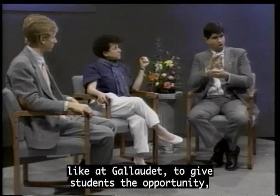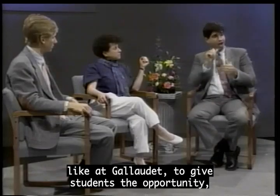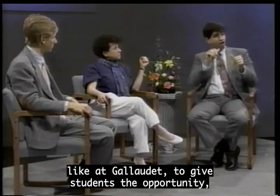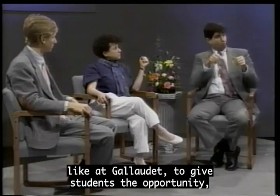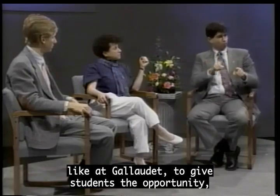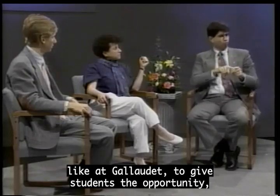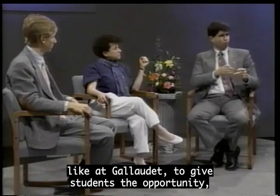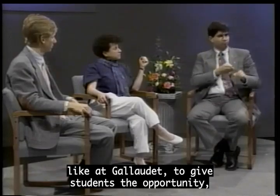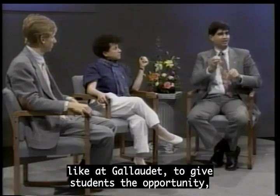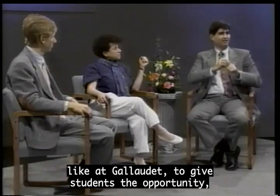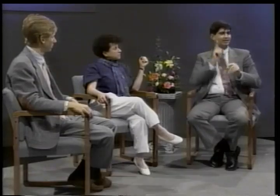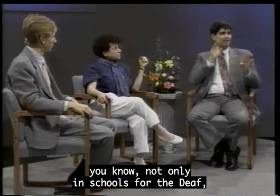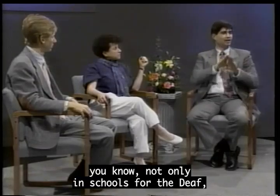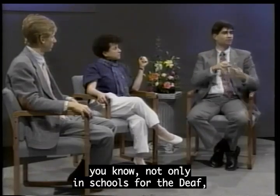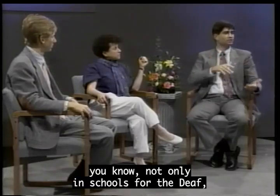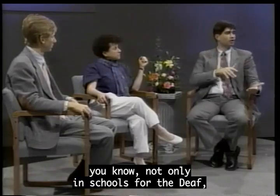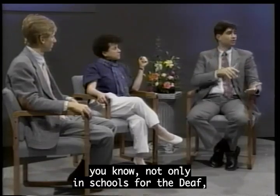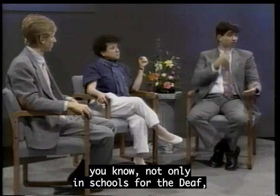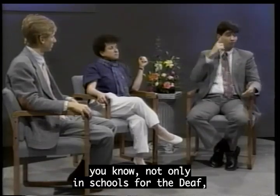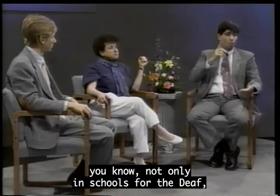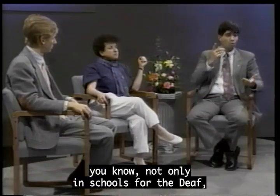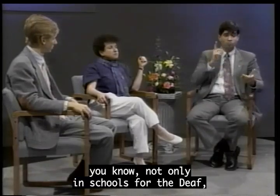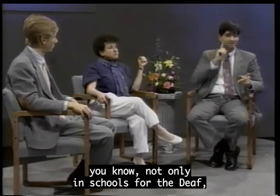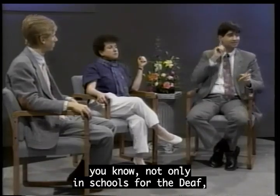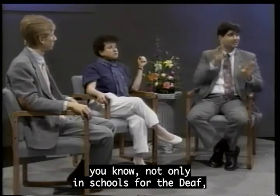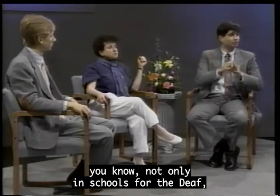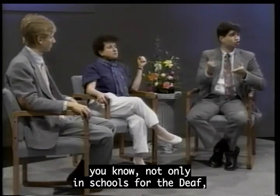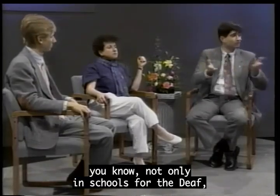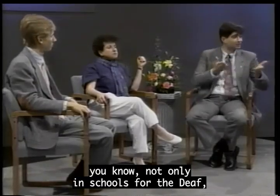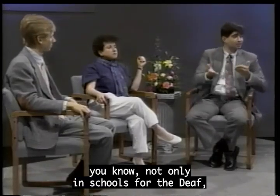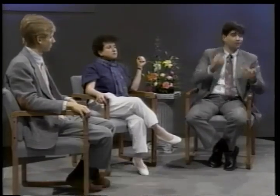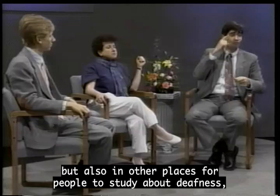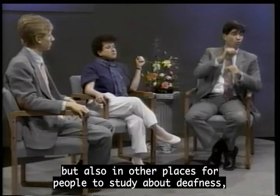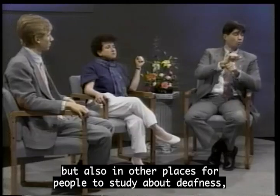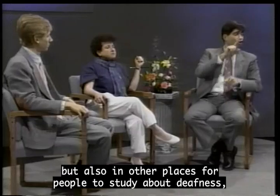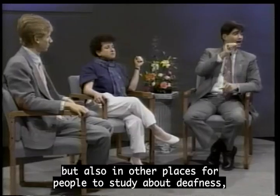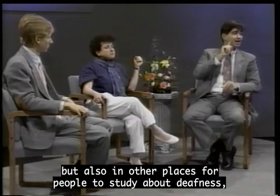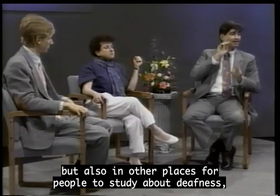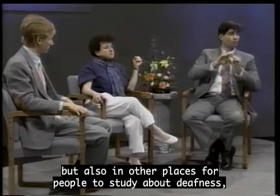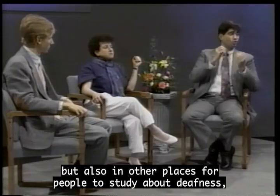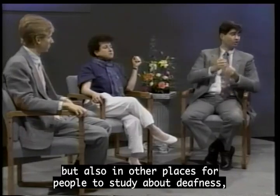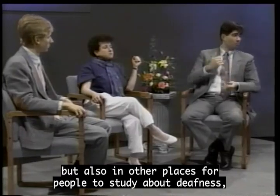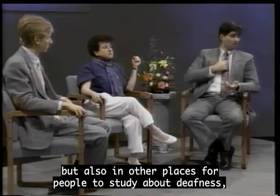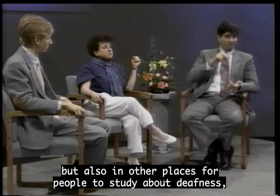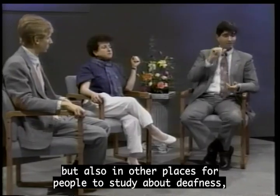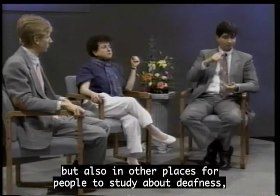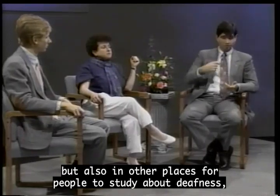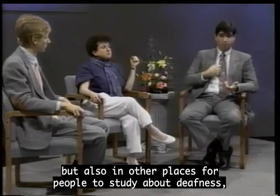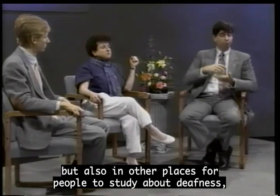at schools for the deaf, but also in other places, for people to study about deafnesses, to learn about services and